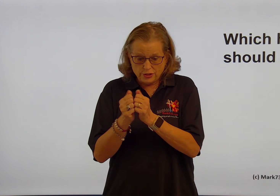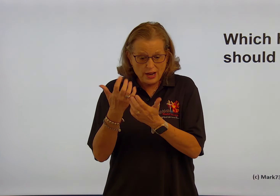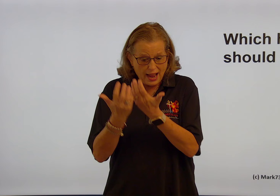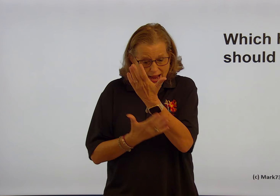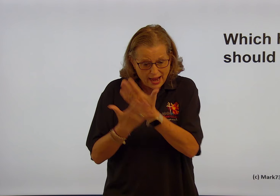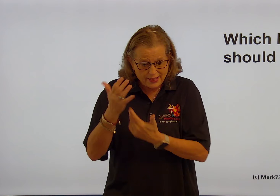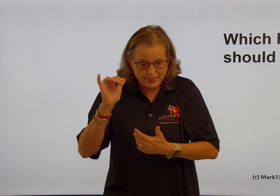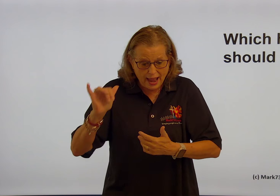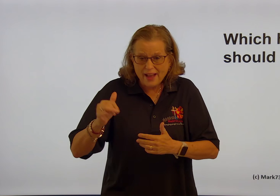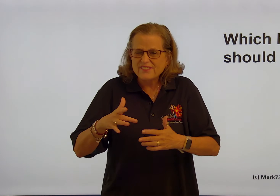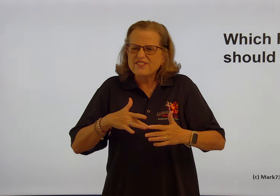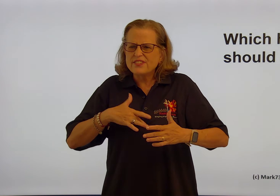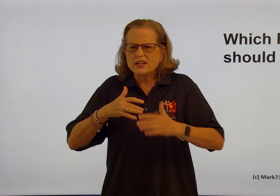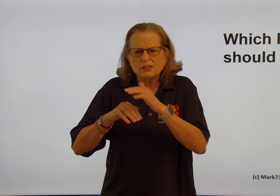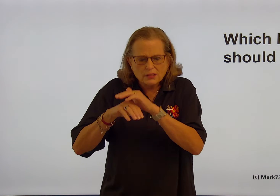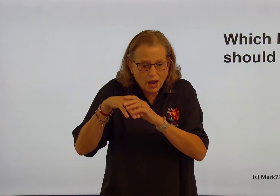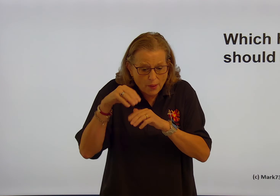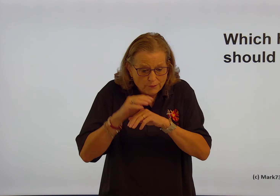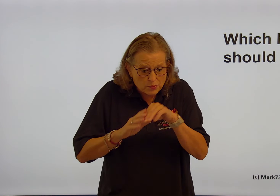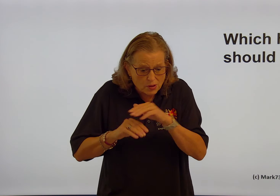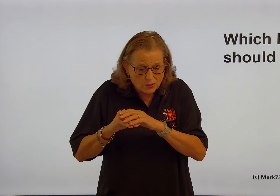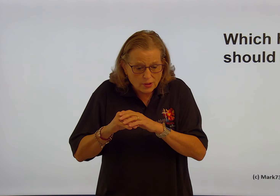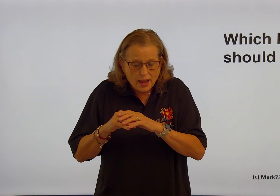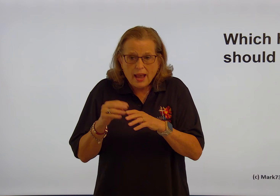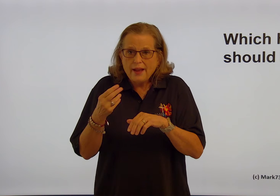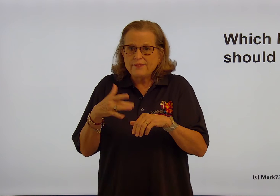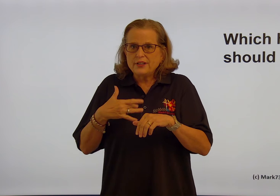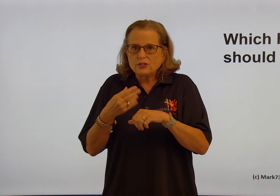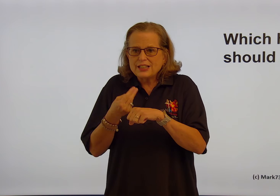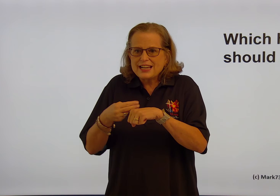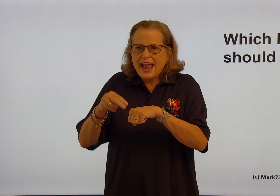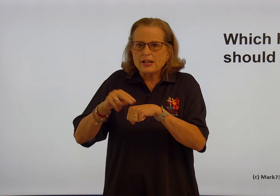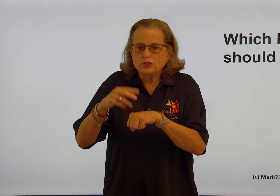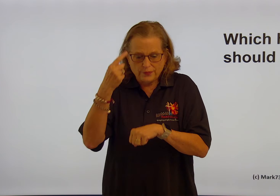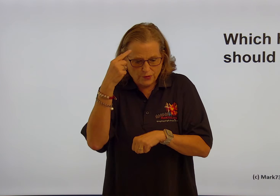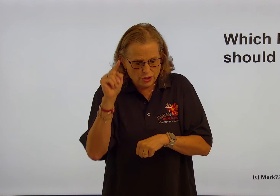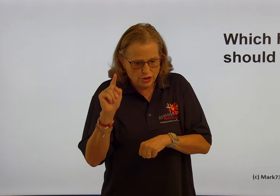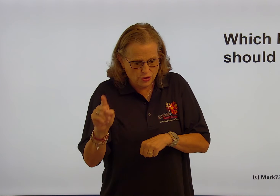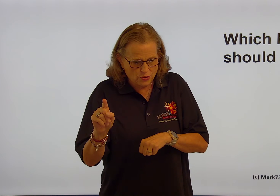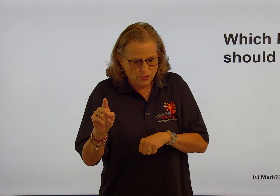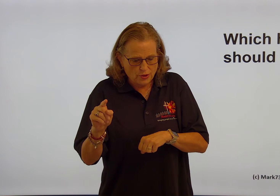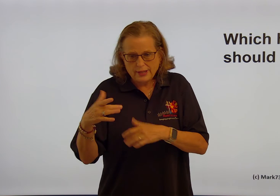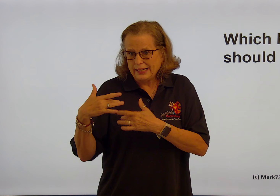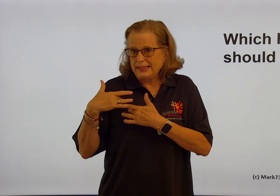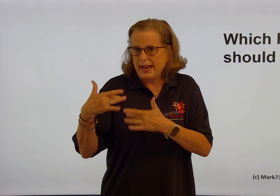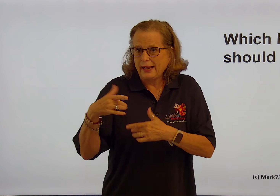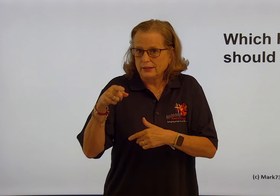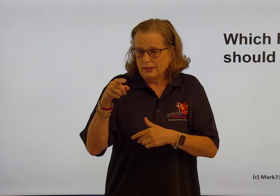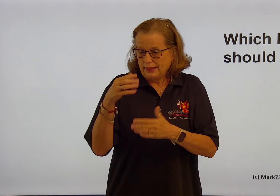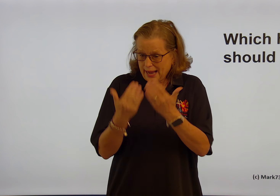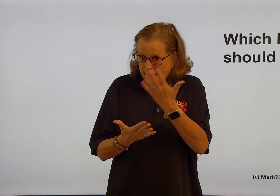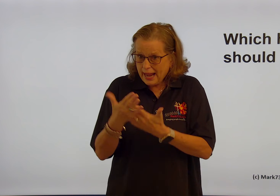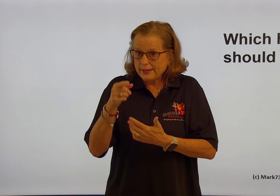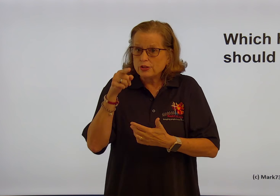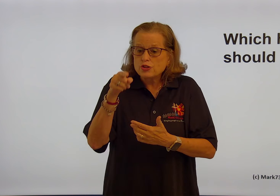hands that feel comfortable and feel natural for you, then 10, the hand and you